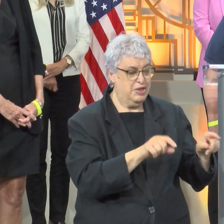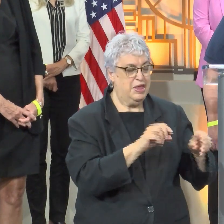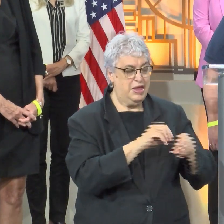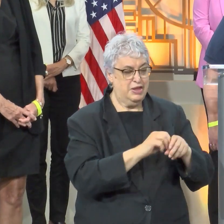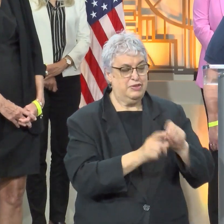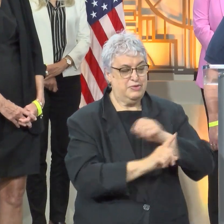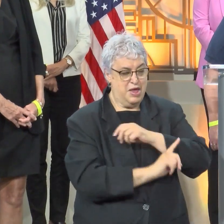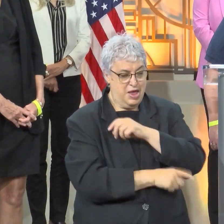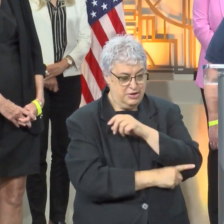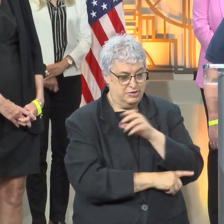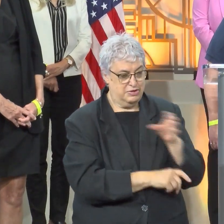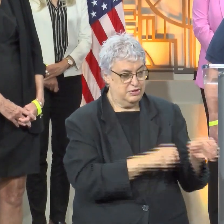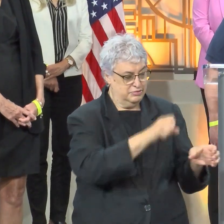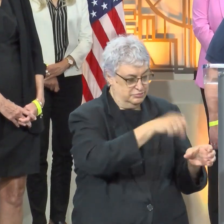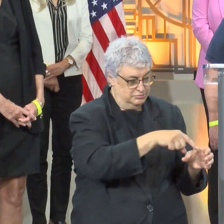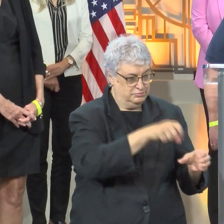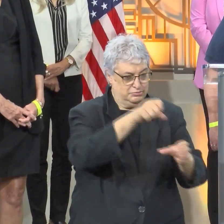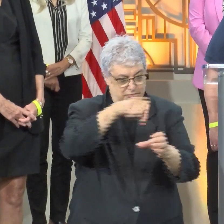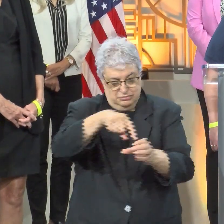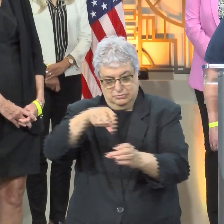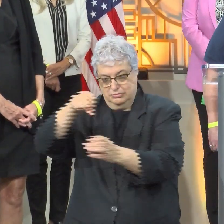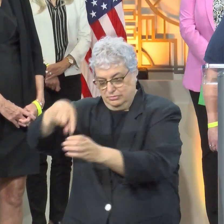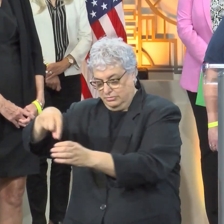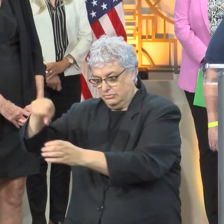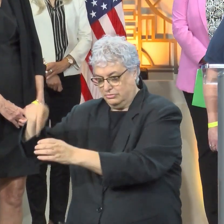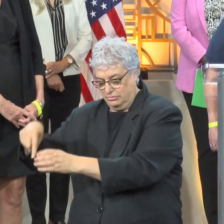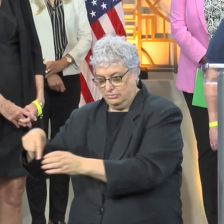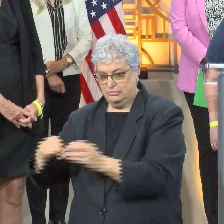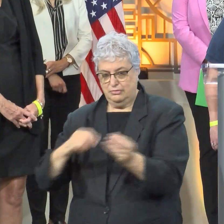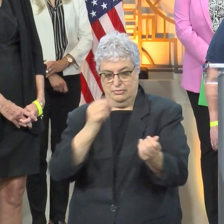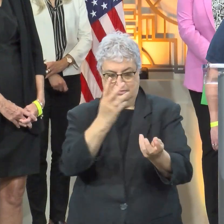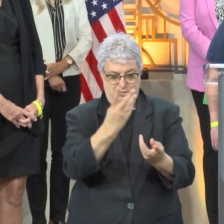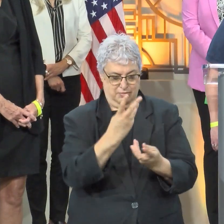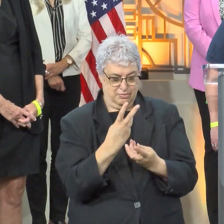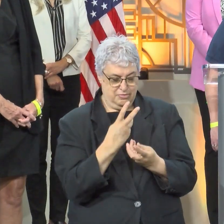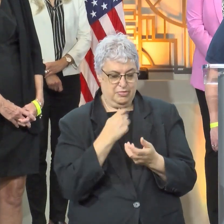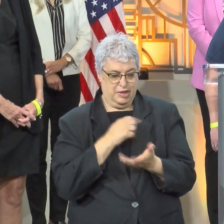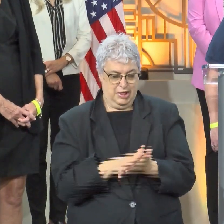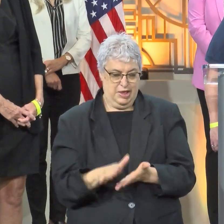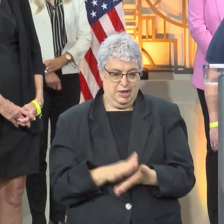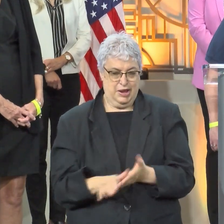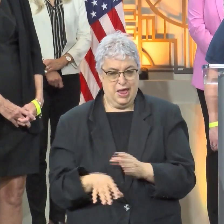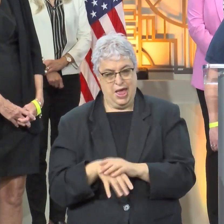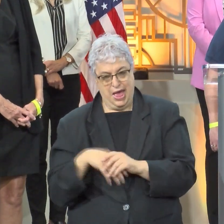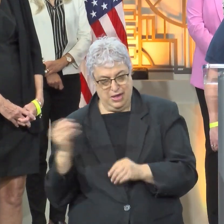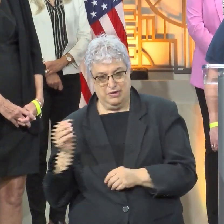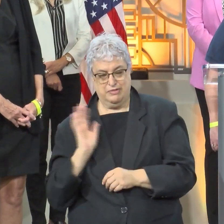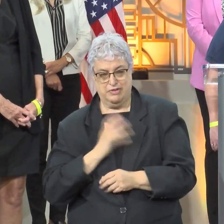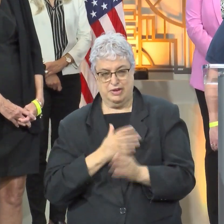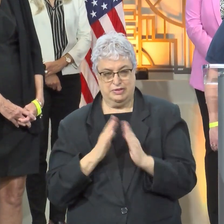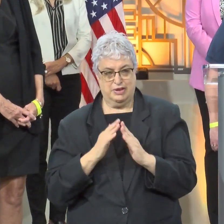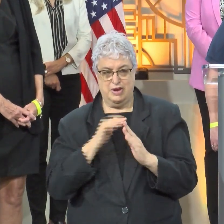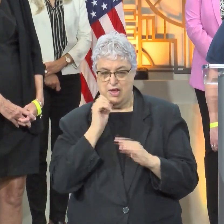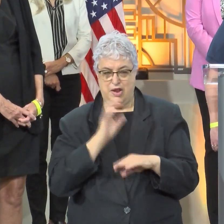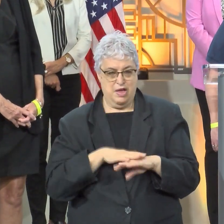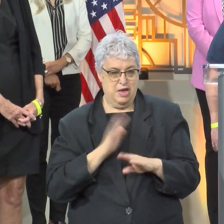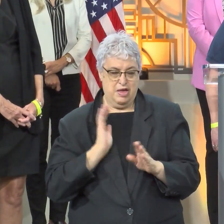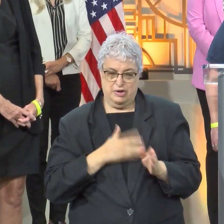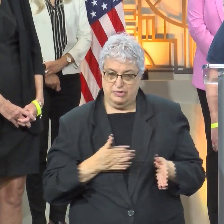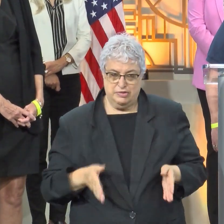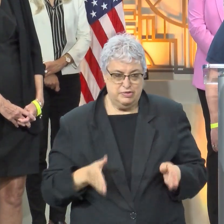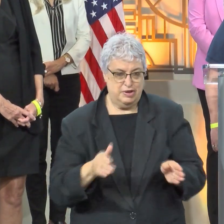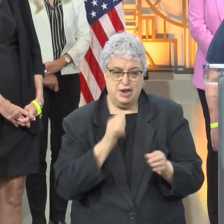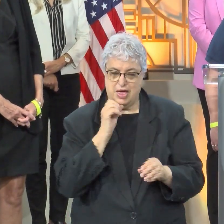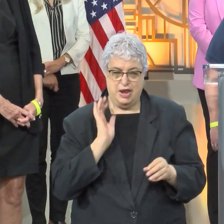waste. Take it and put it in the trash can and let solid waste do its thing to make sure that it gets out of our city and is not on our streets and is not in